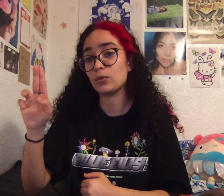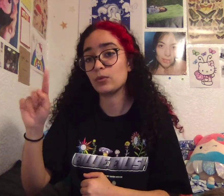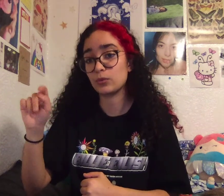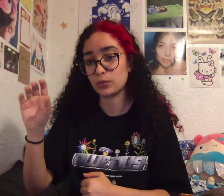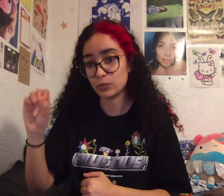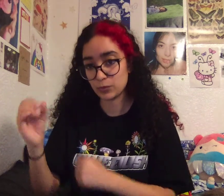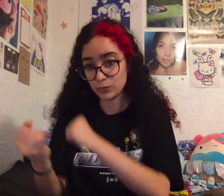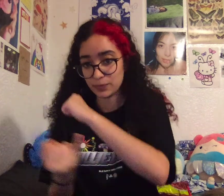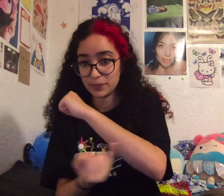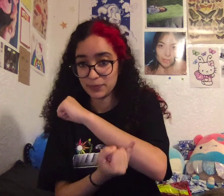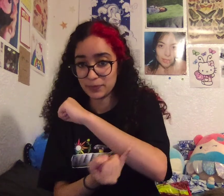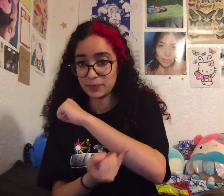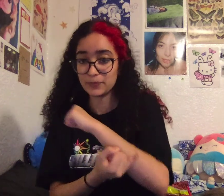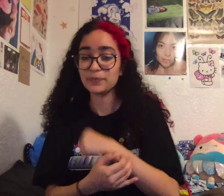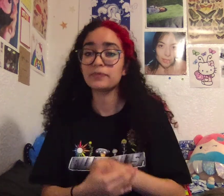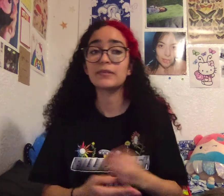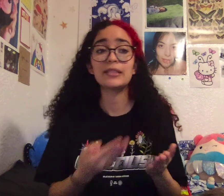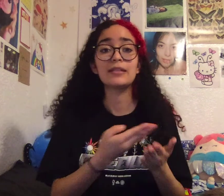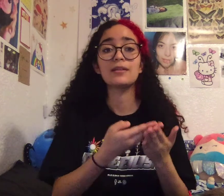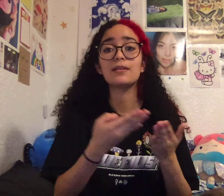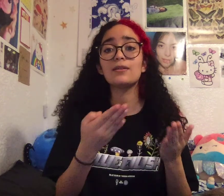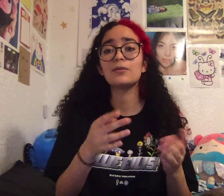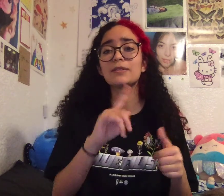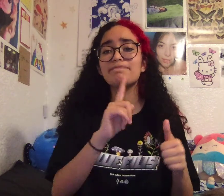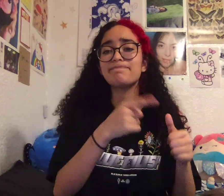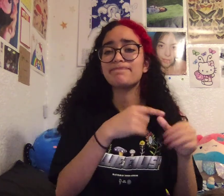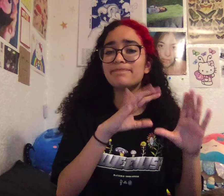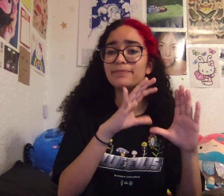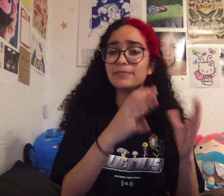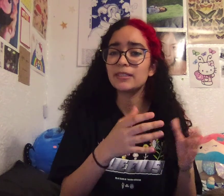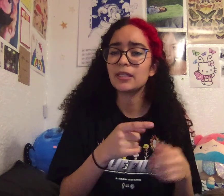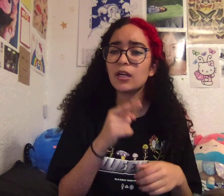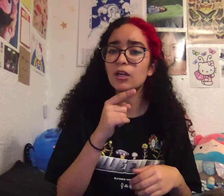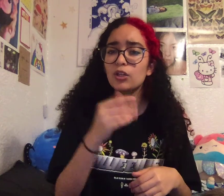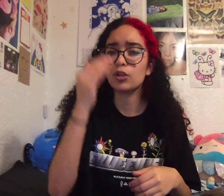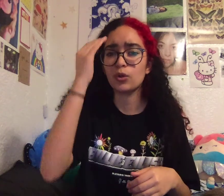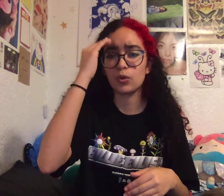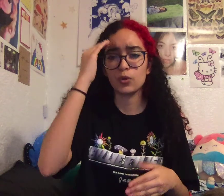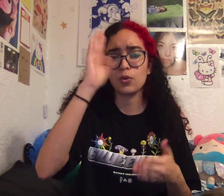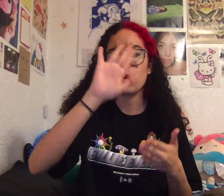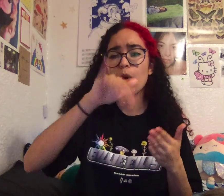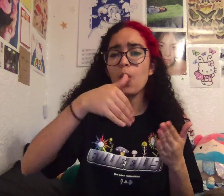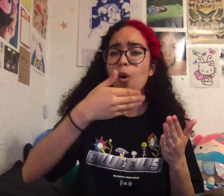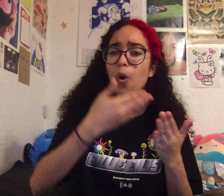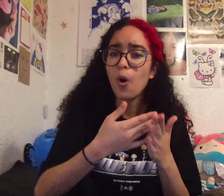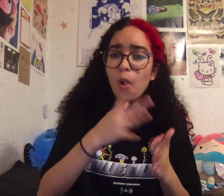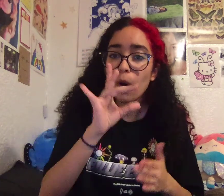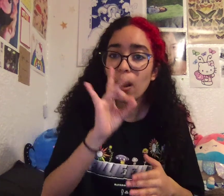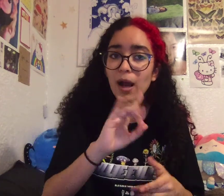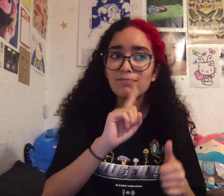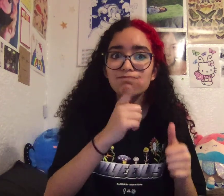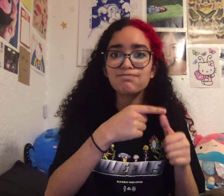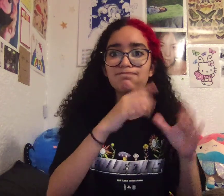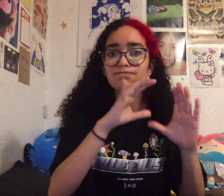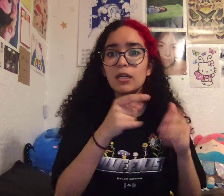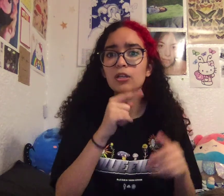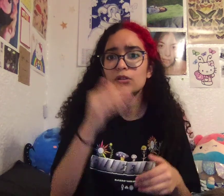Wow, there they are, the primary planets. You're going to get to know all 8 of these primary planets. You're going to know them so